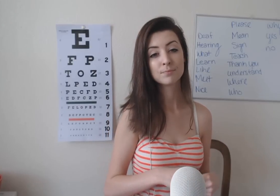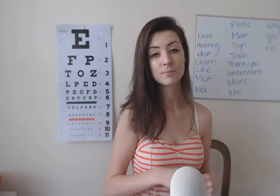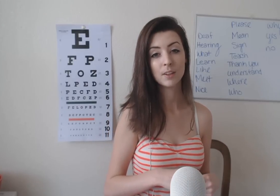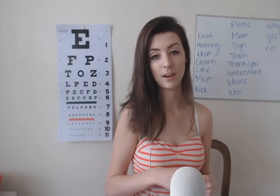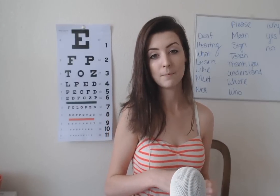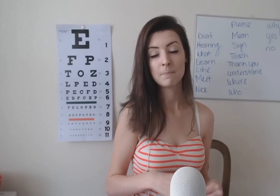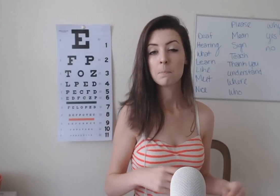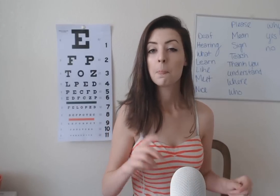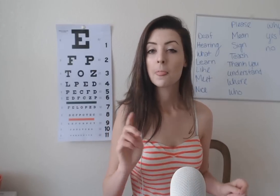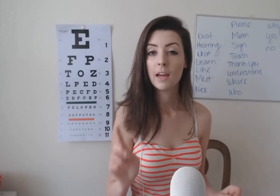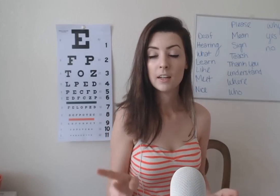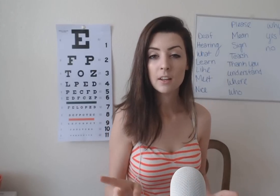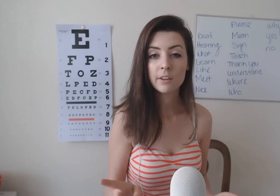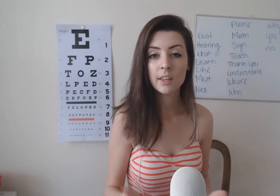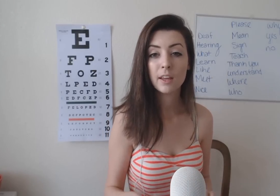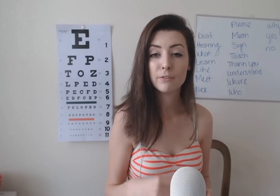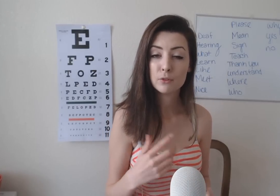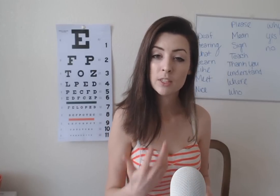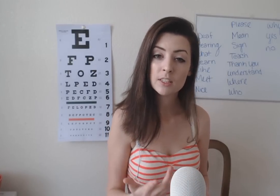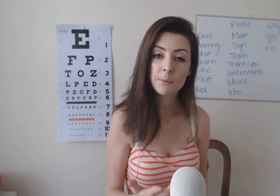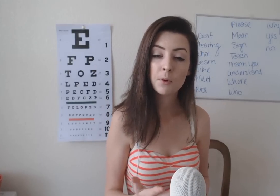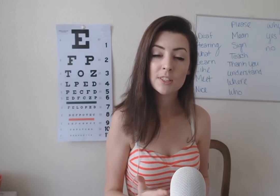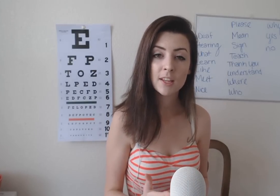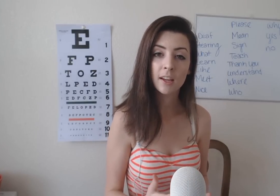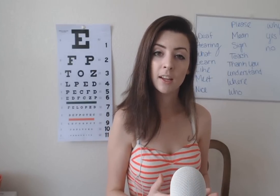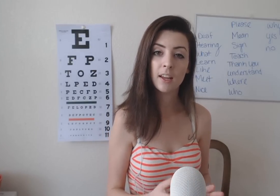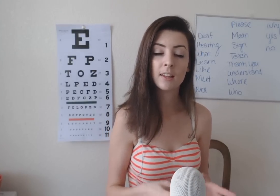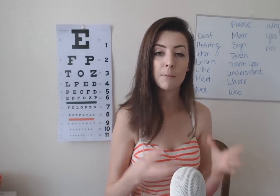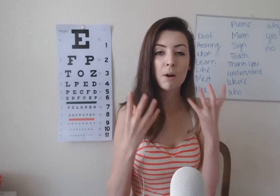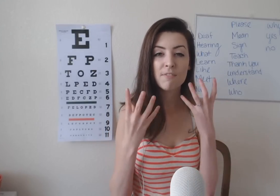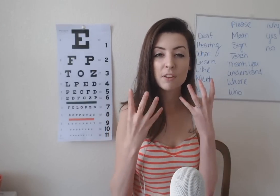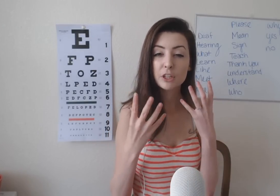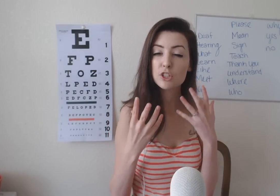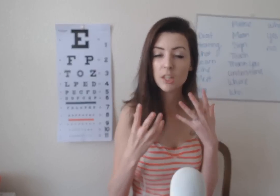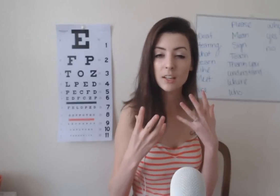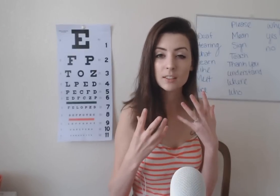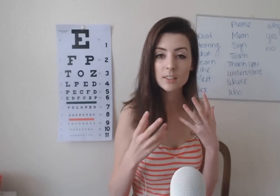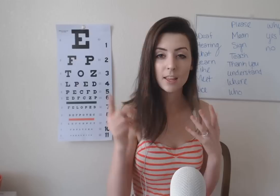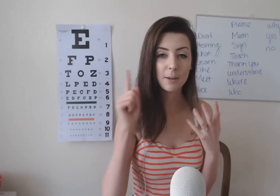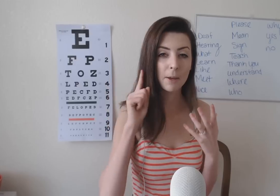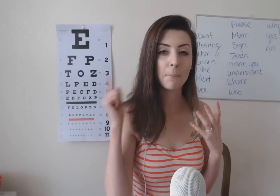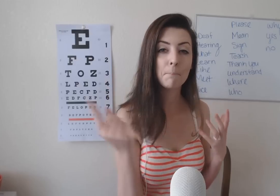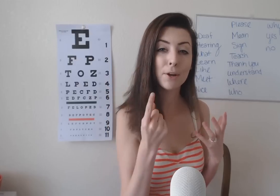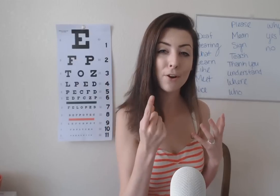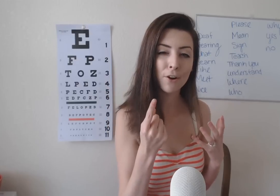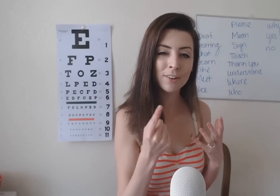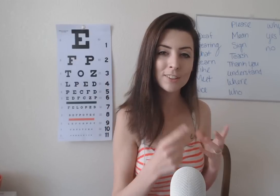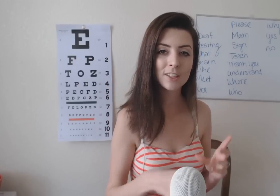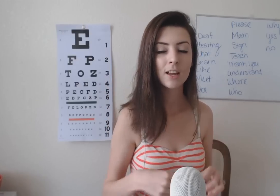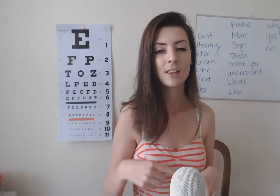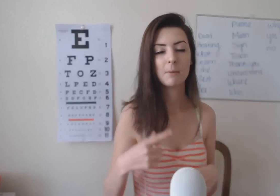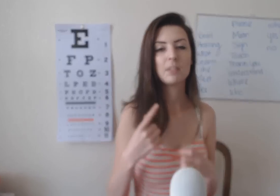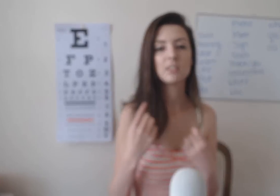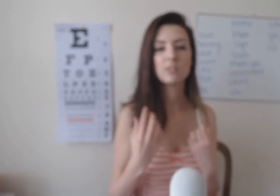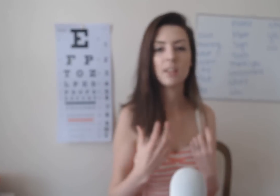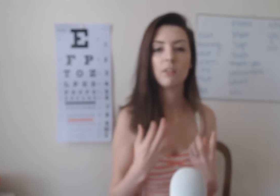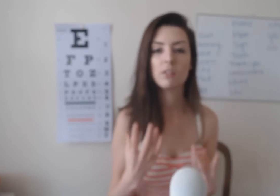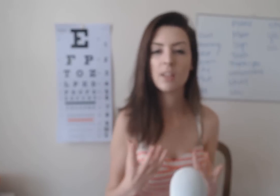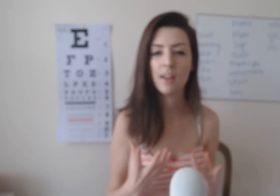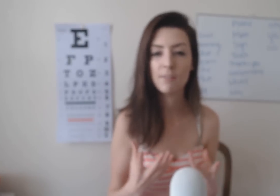Yeah. And another thing, if you see someone sign it and they puff out their cheeks and they make a bigger arch, that means they're saying they're deaf